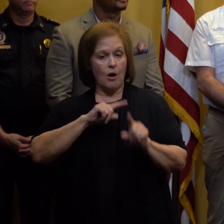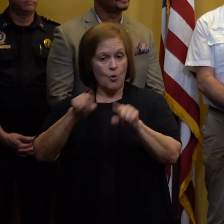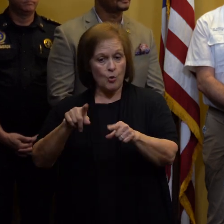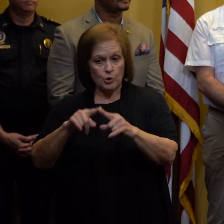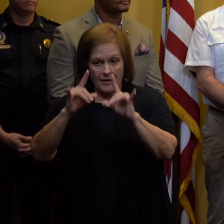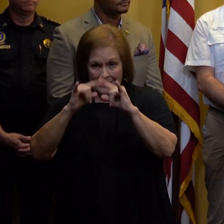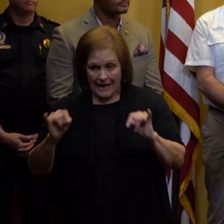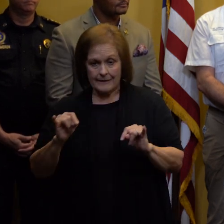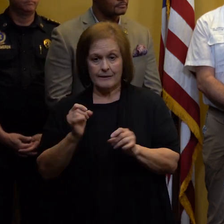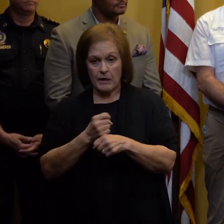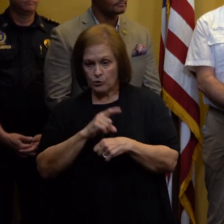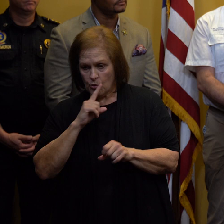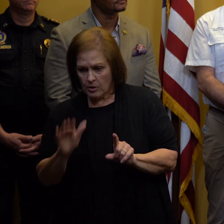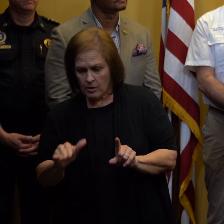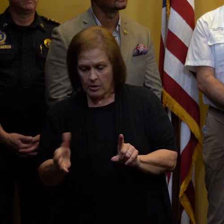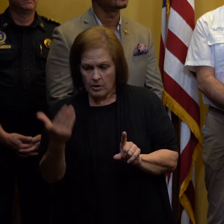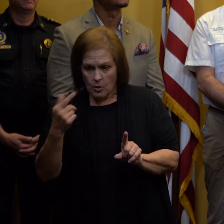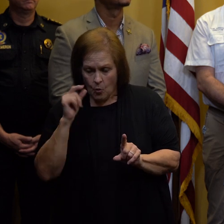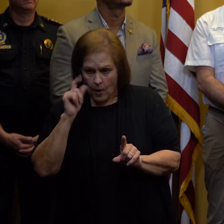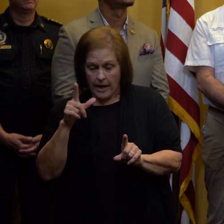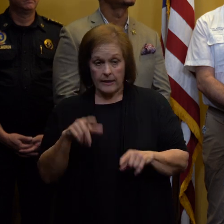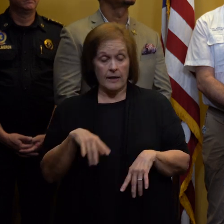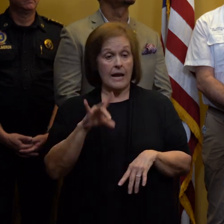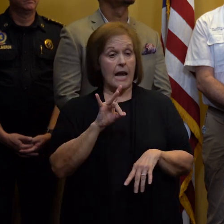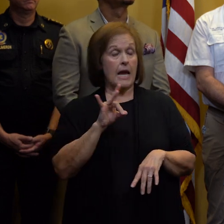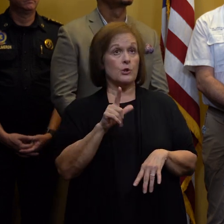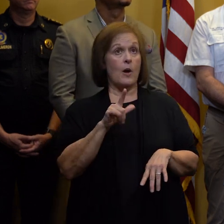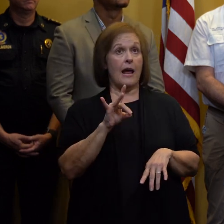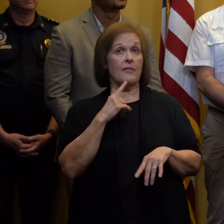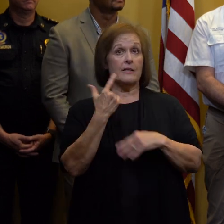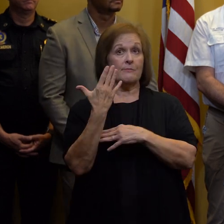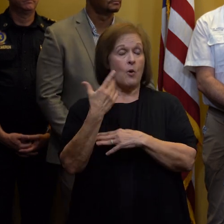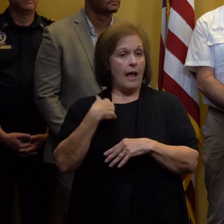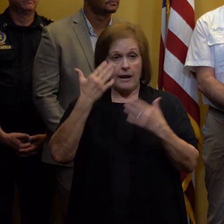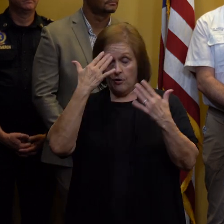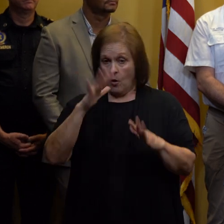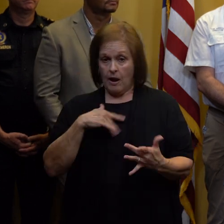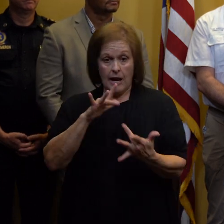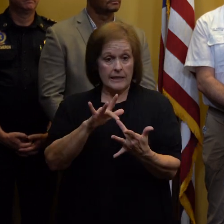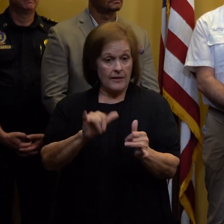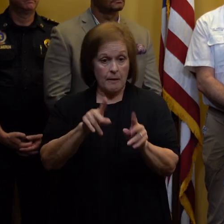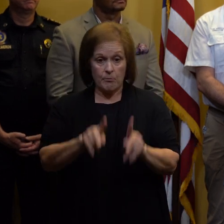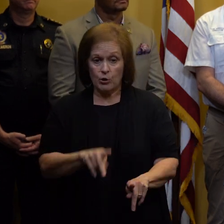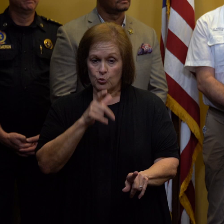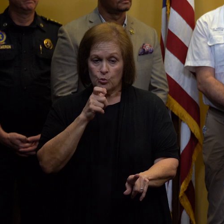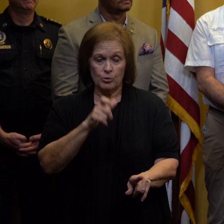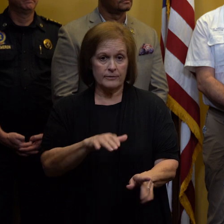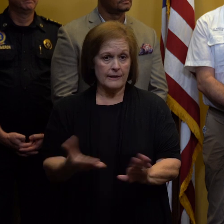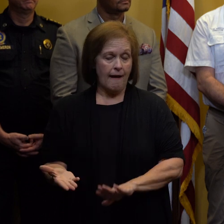to make sure that these individuals are awake. This morning at 8:28, I didn't know that we were going to come in contact with an individual who didn't wake up